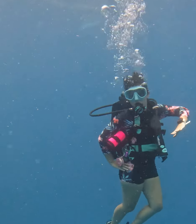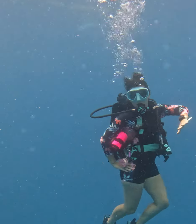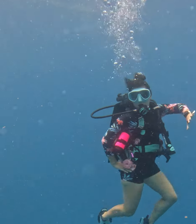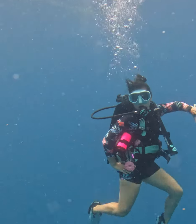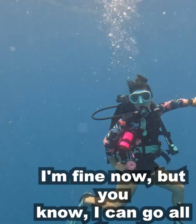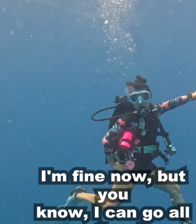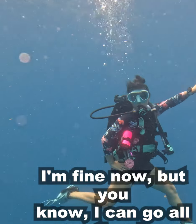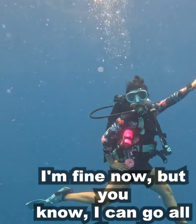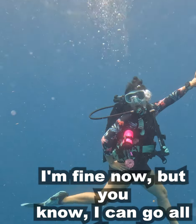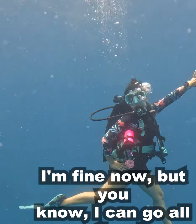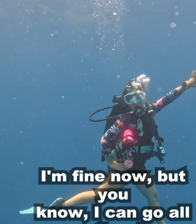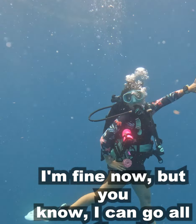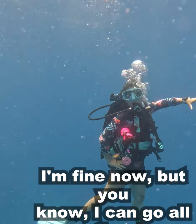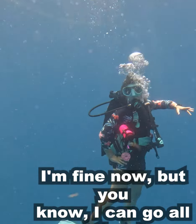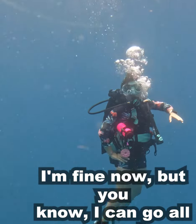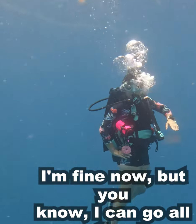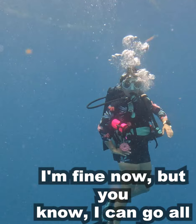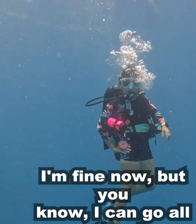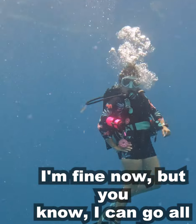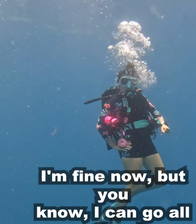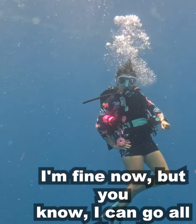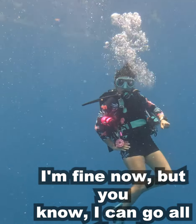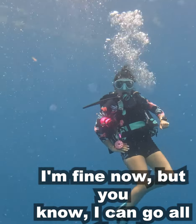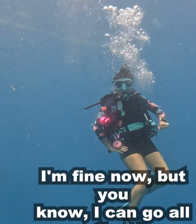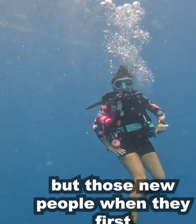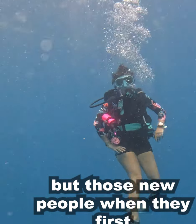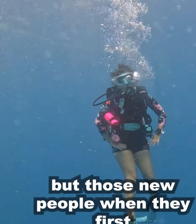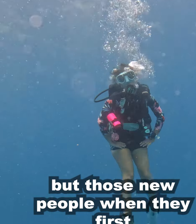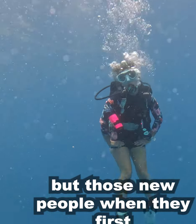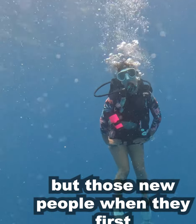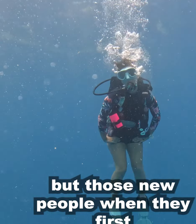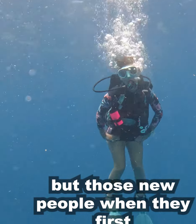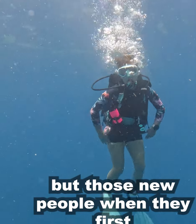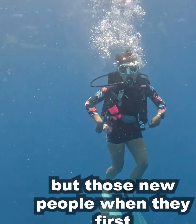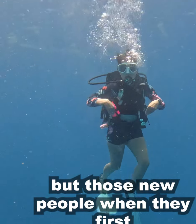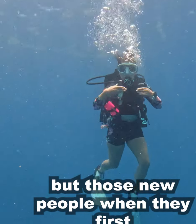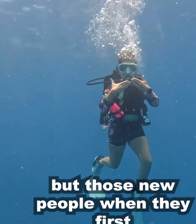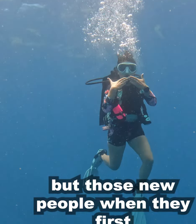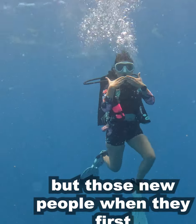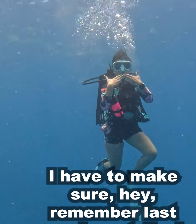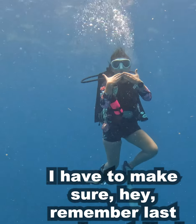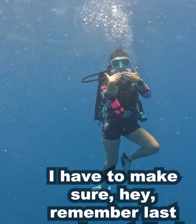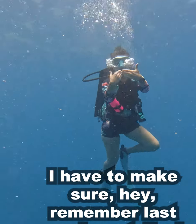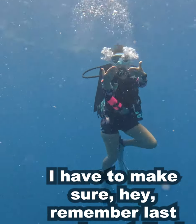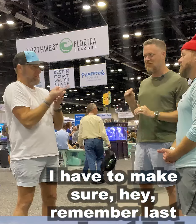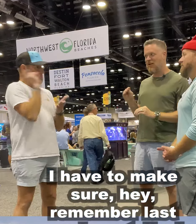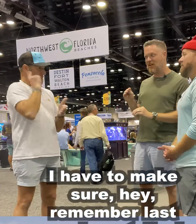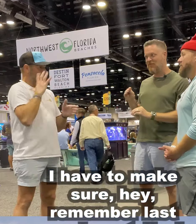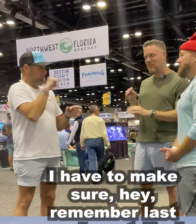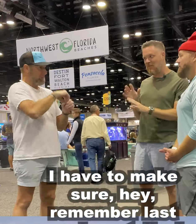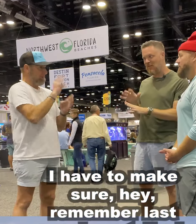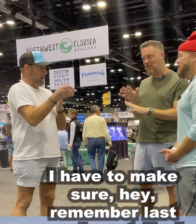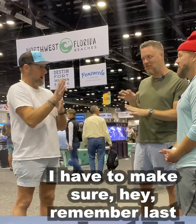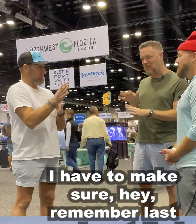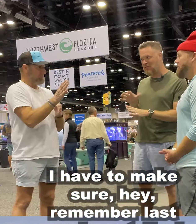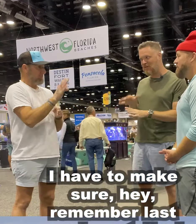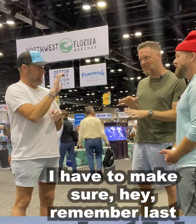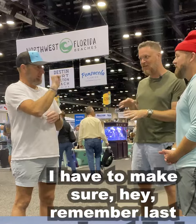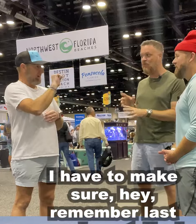Up to them. fine now. But, you know, I can go all over the place anywhere. But those new people, when they first come on board, I have to make sure, hey, remember last week we talked about that?